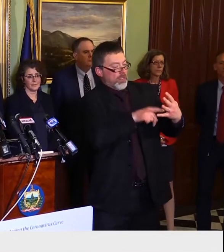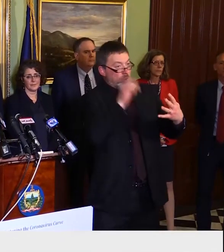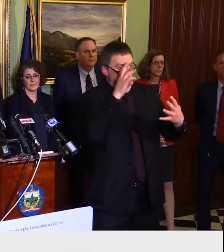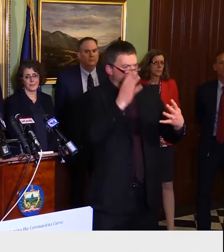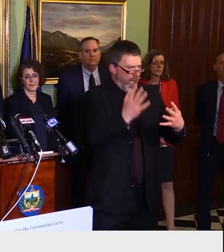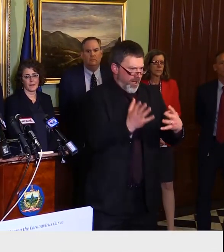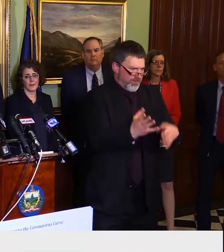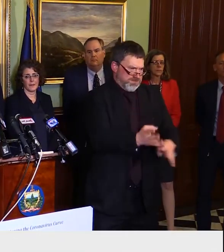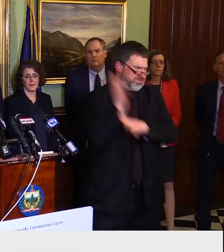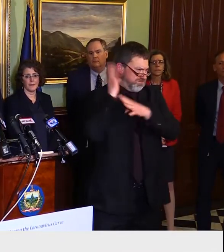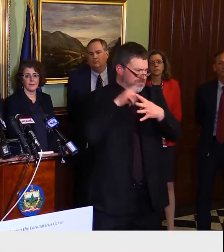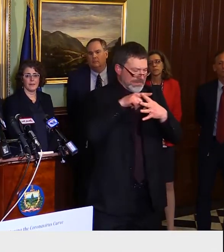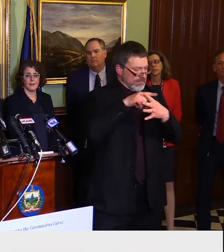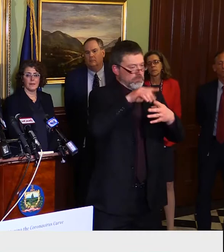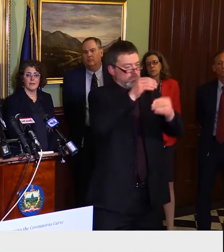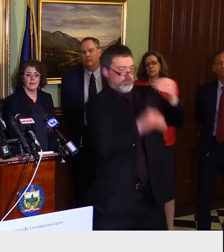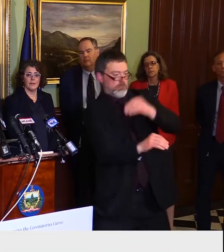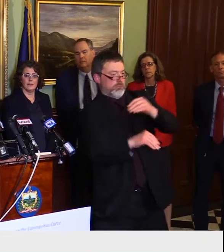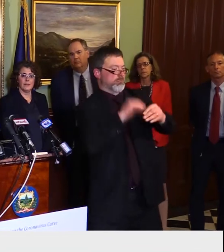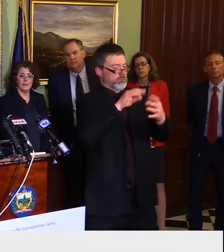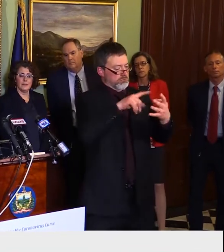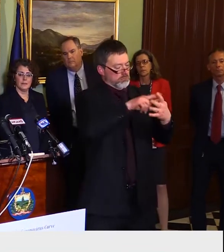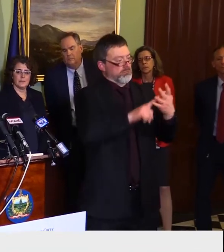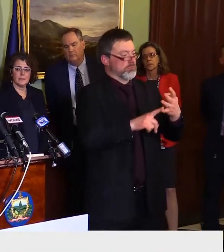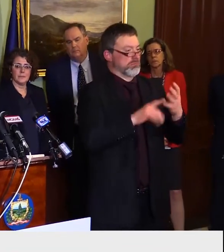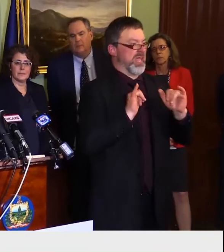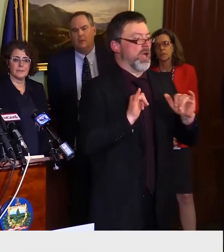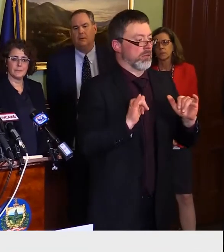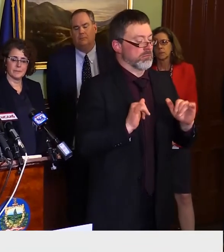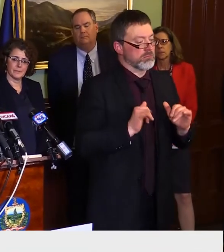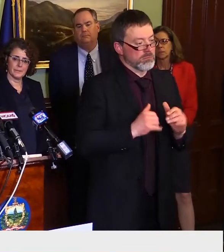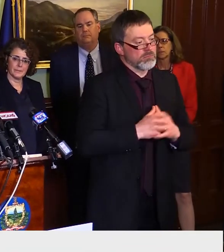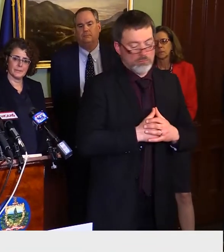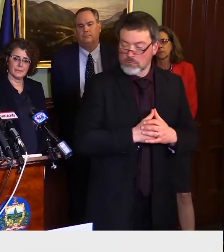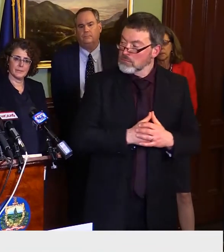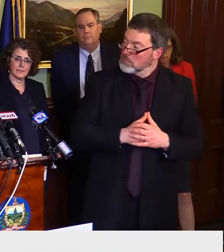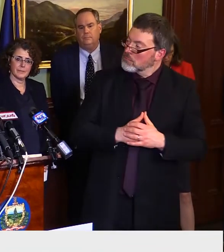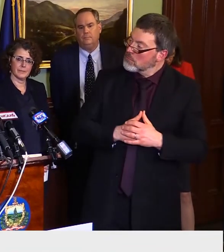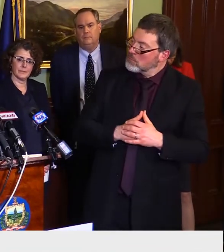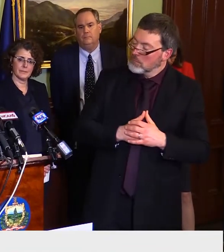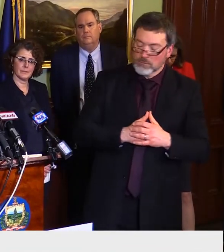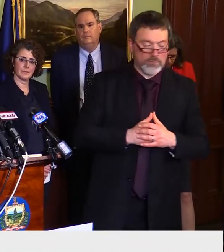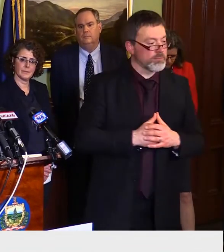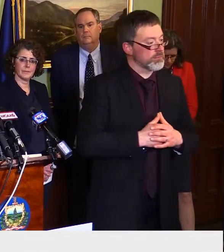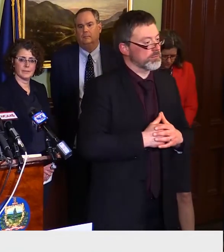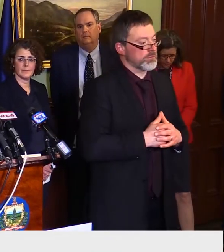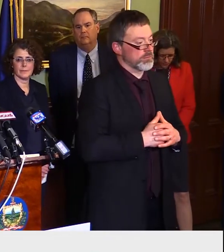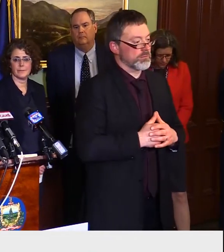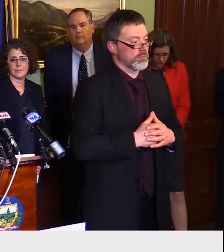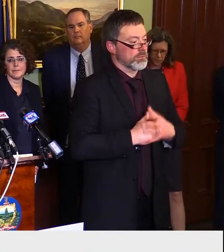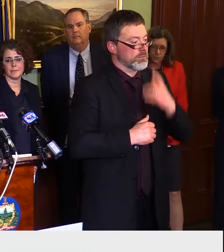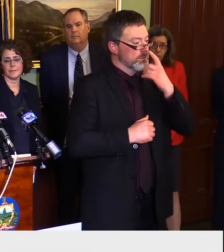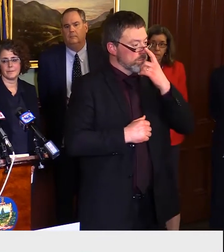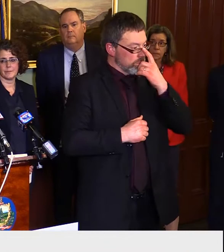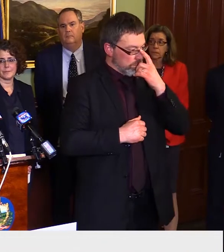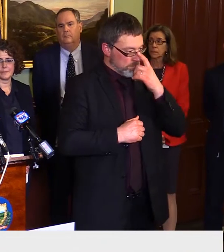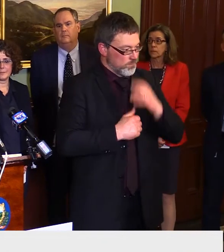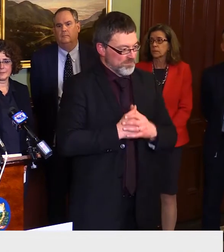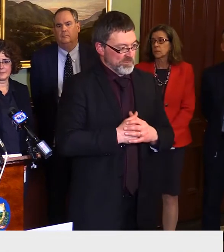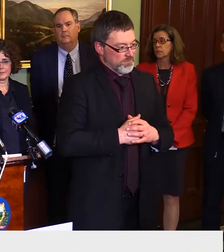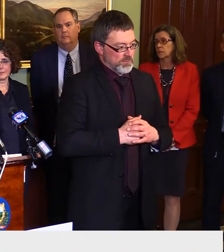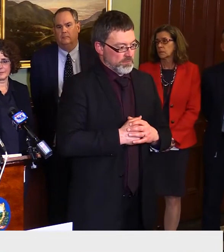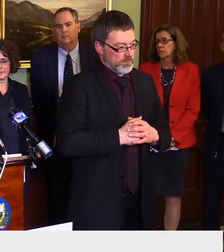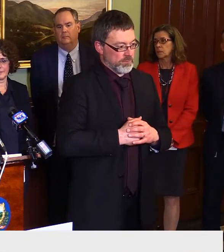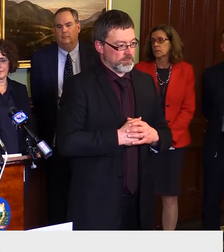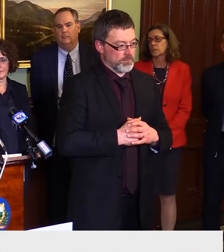So we've got, of course, the travel recommendations from Europe, but what about from areas within the U.S. that